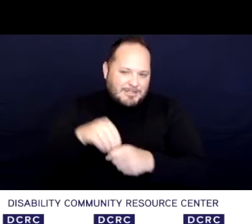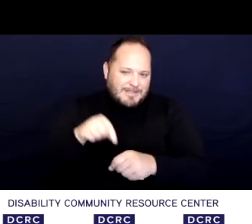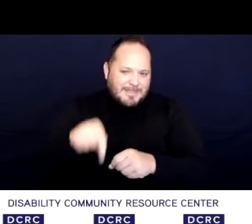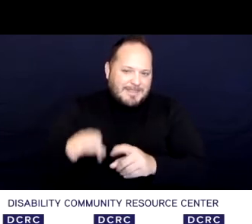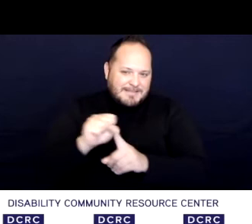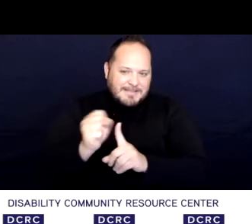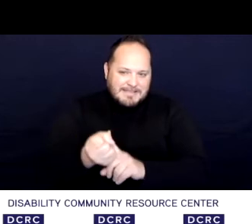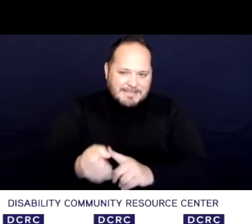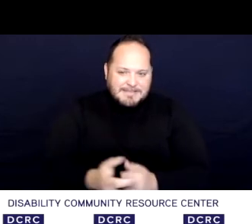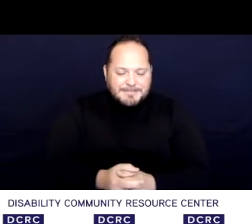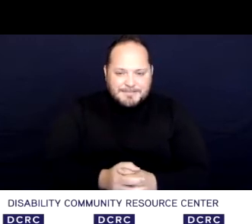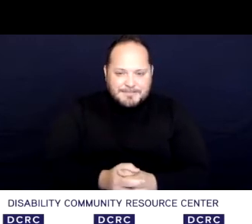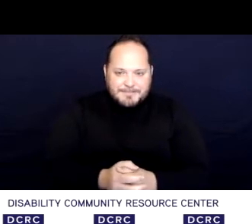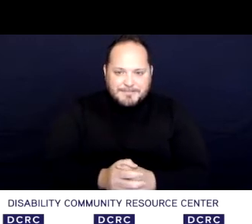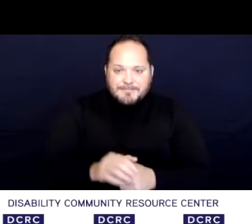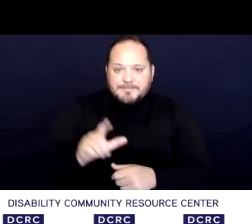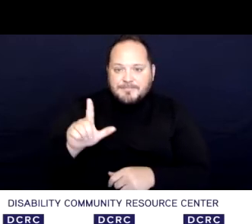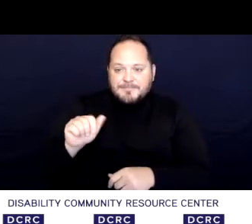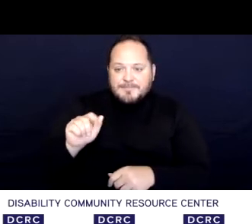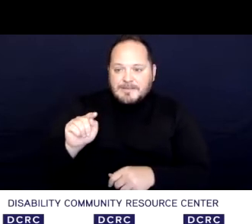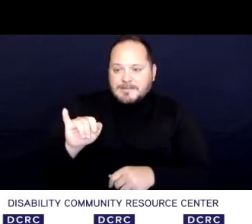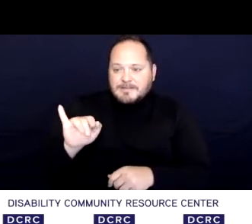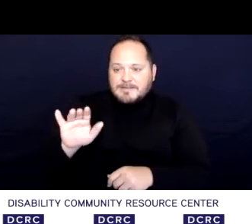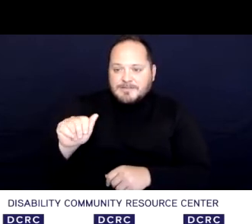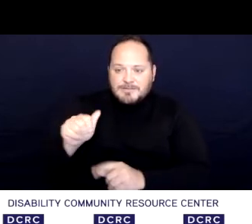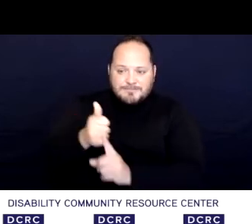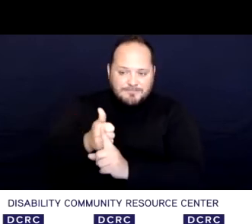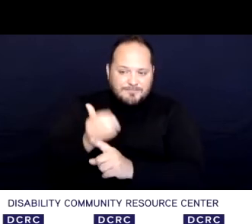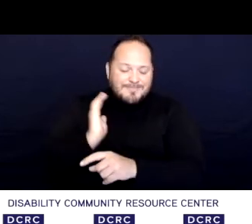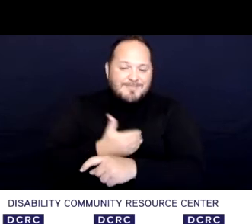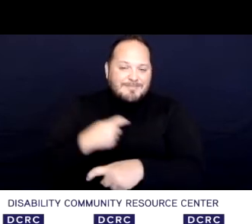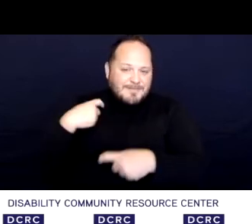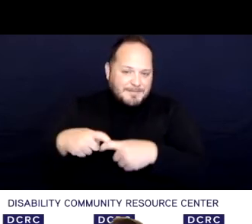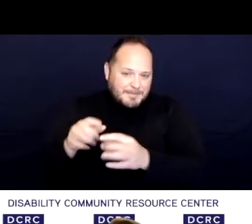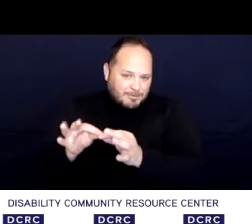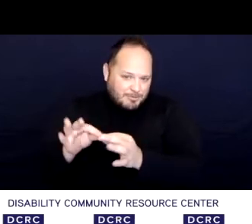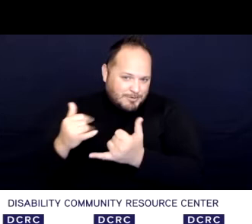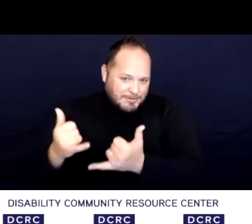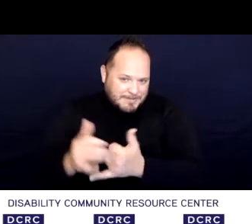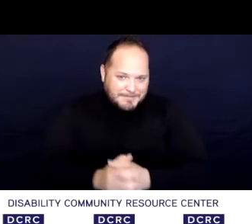instance. And Letitia's doing our interpretation today.